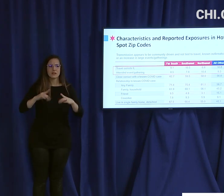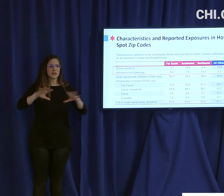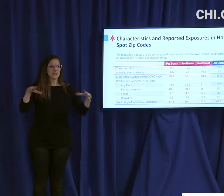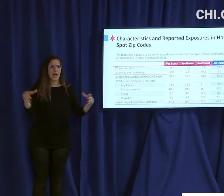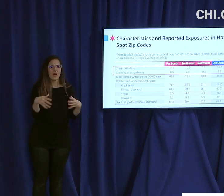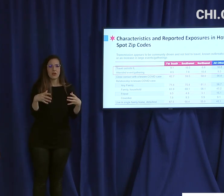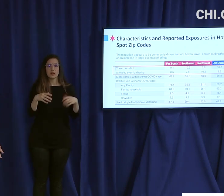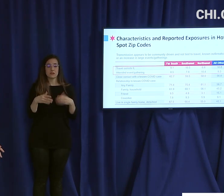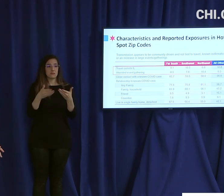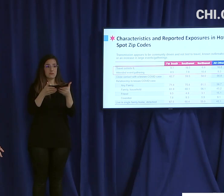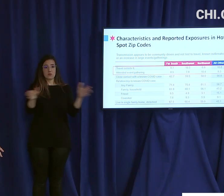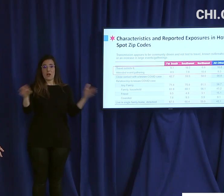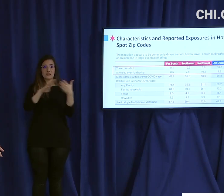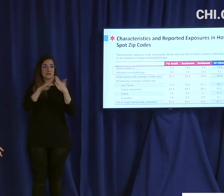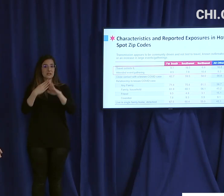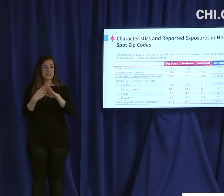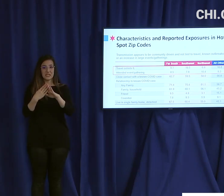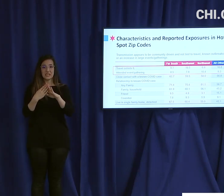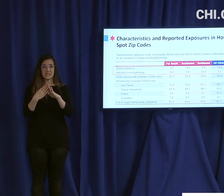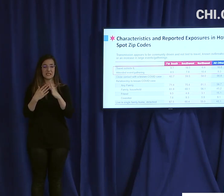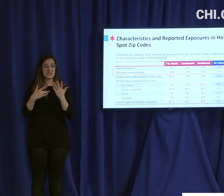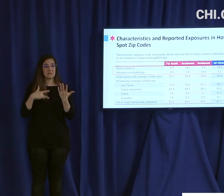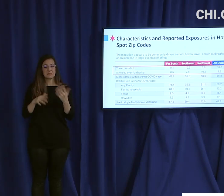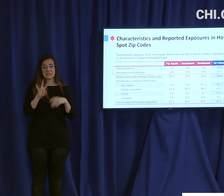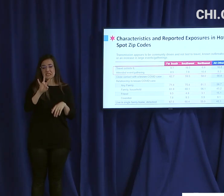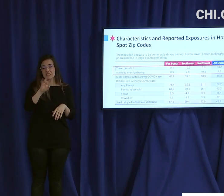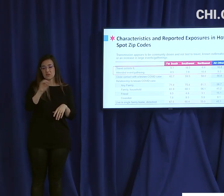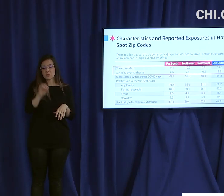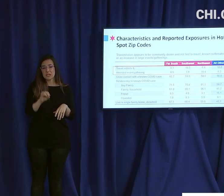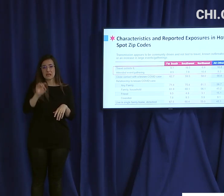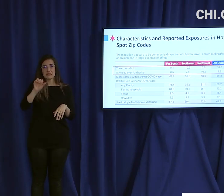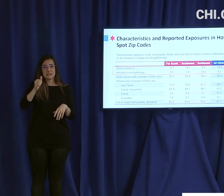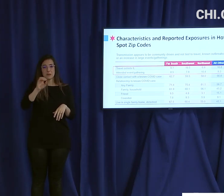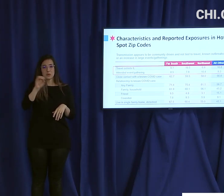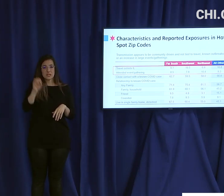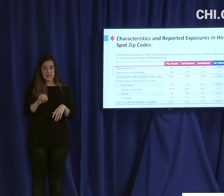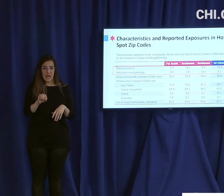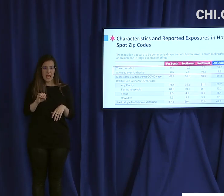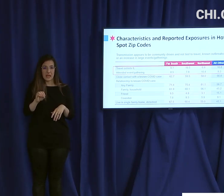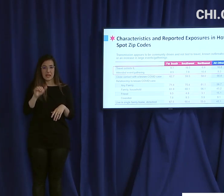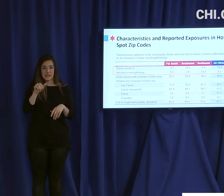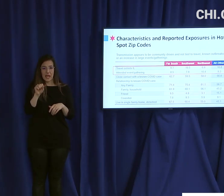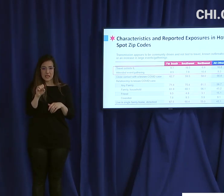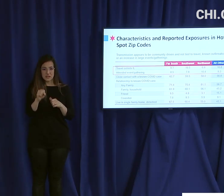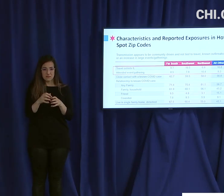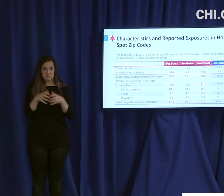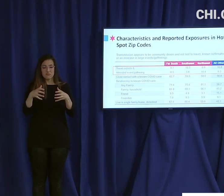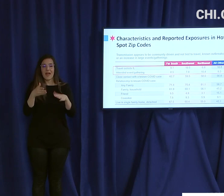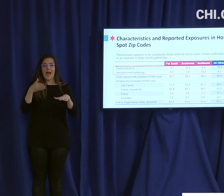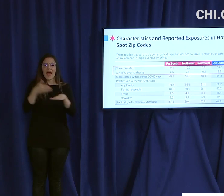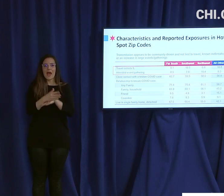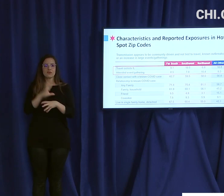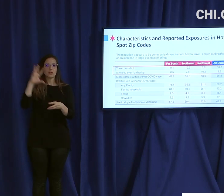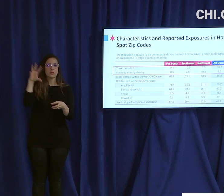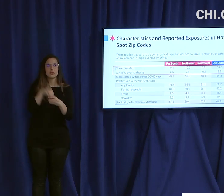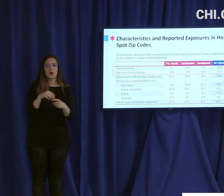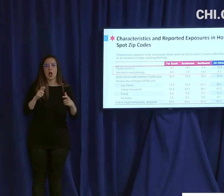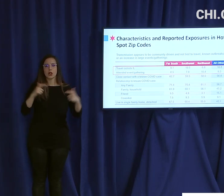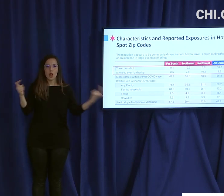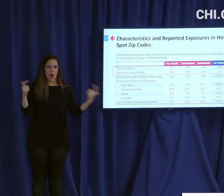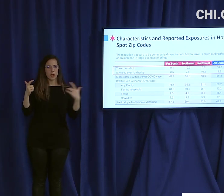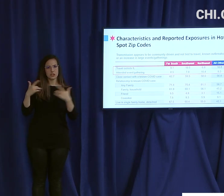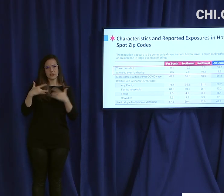whole city, it's 7 to 10% of cases after attending some sort of large event. We've asked about things